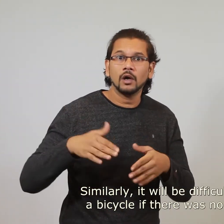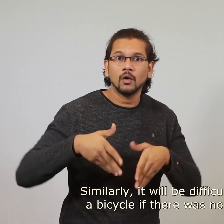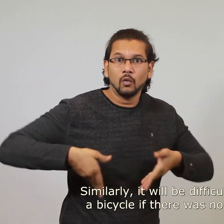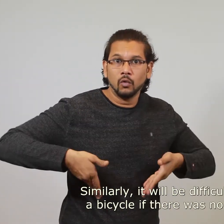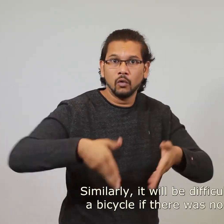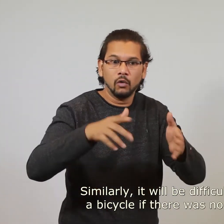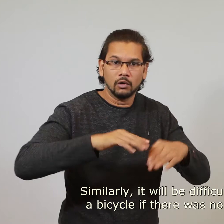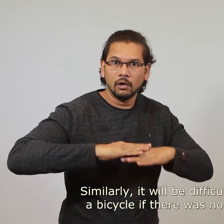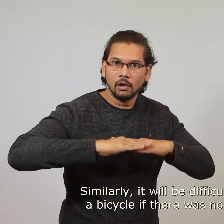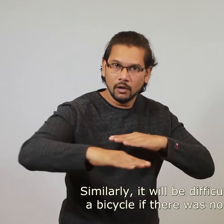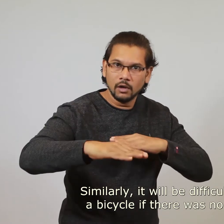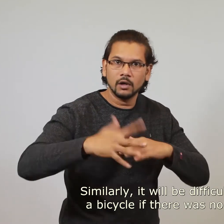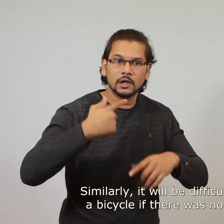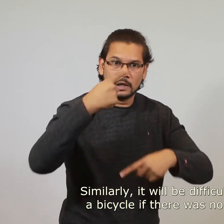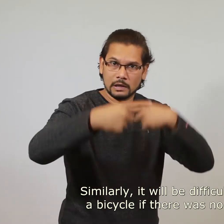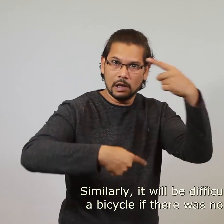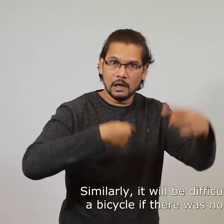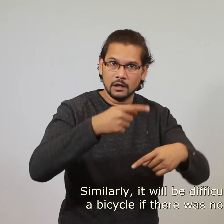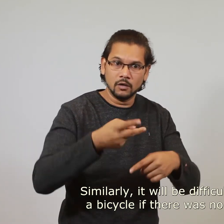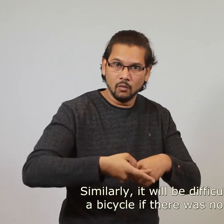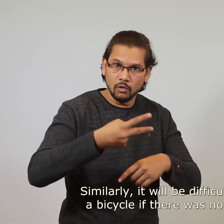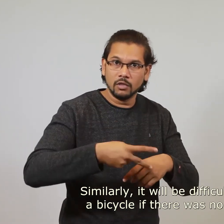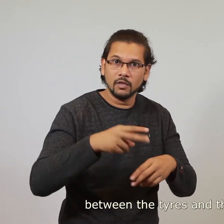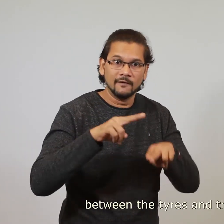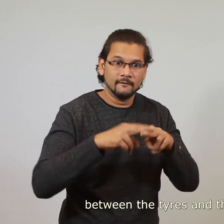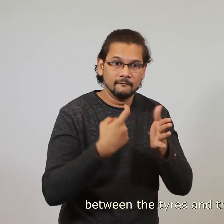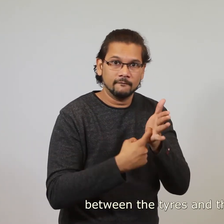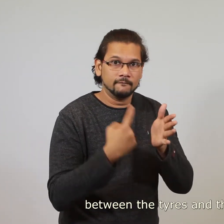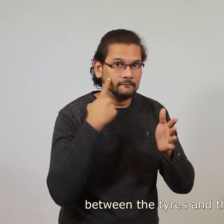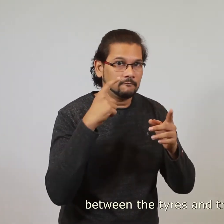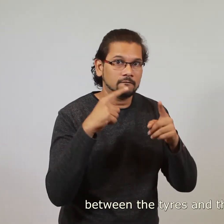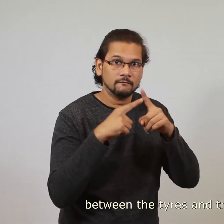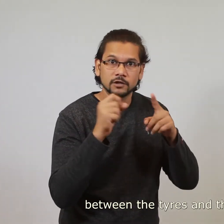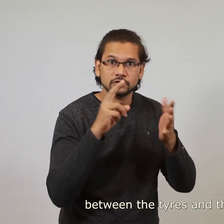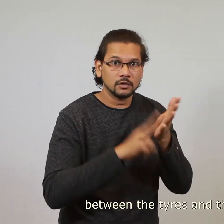will be difficult to ride a bicycle if there was no friction between the tires and the road.